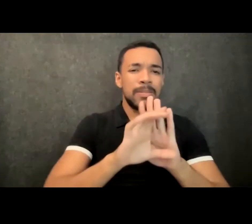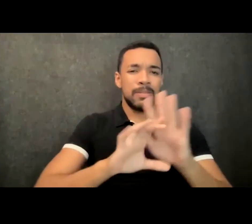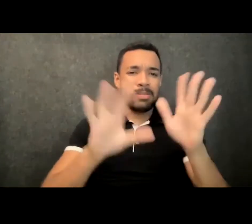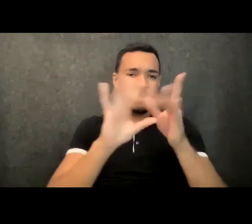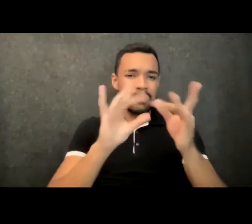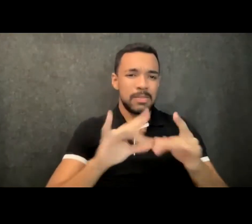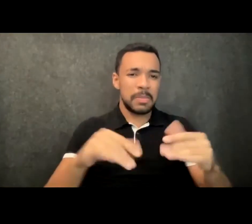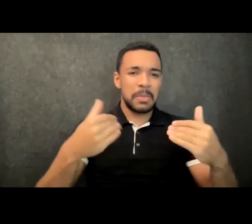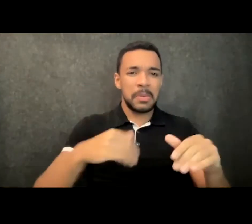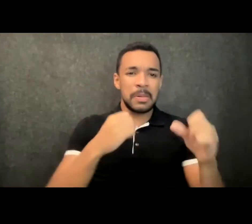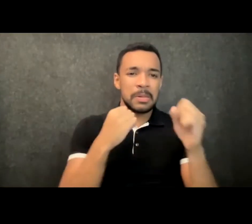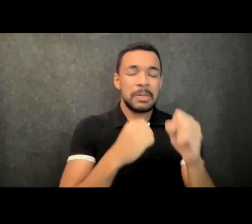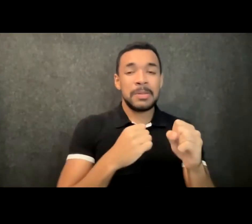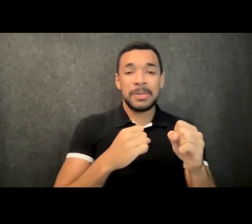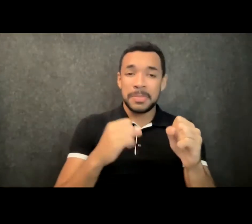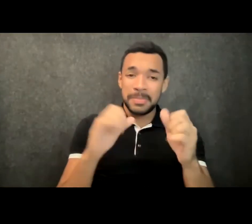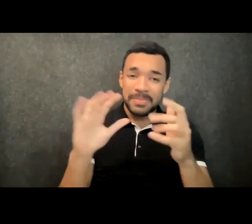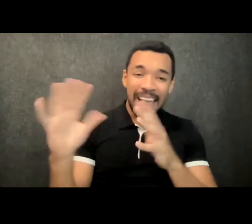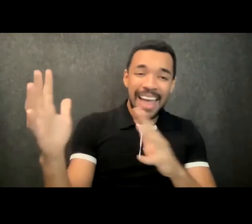for Aurelio Sands.